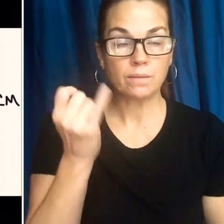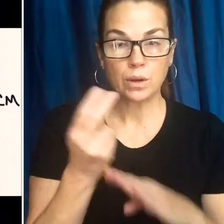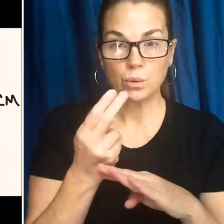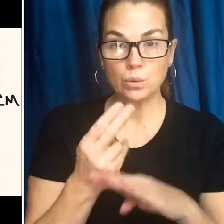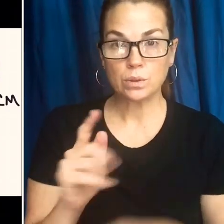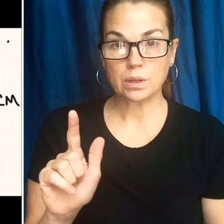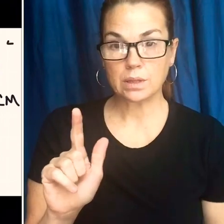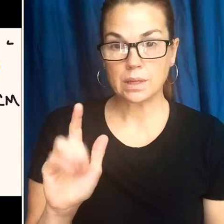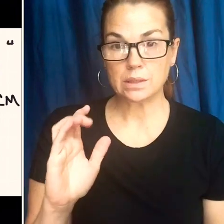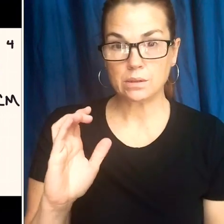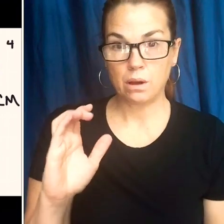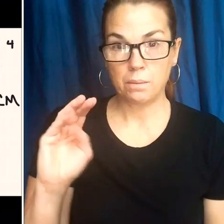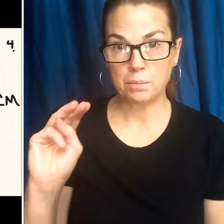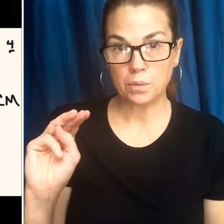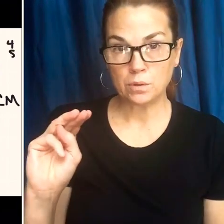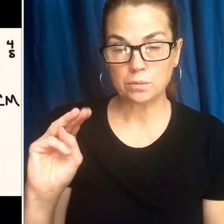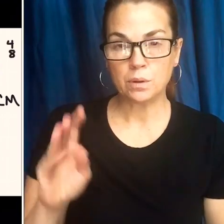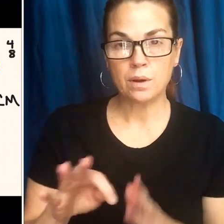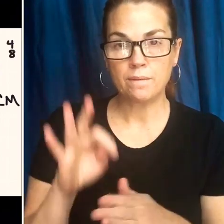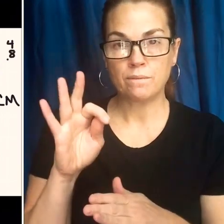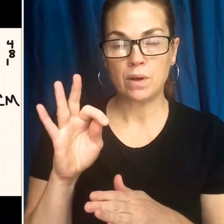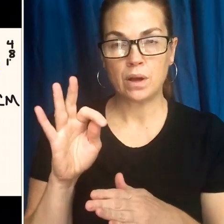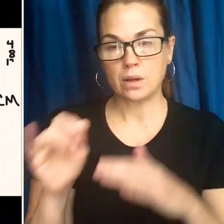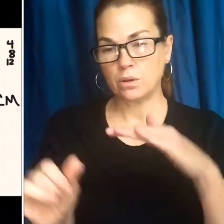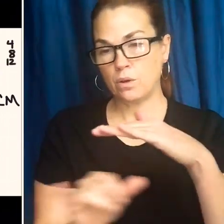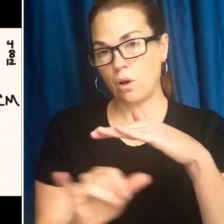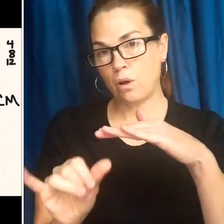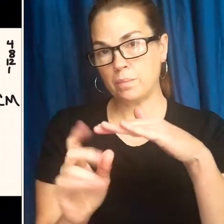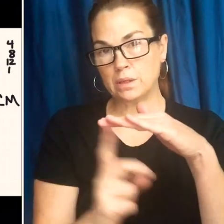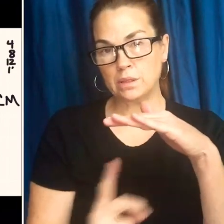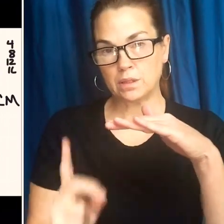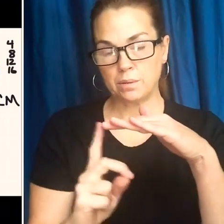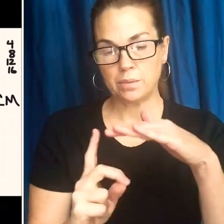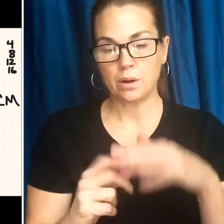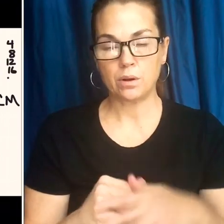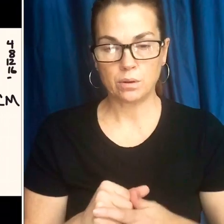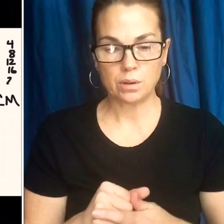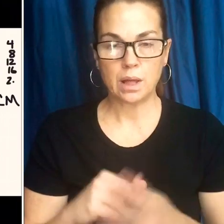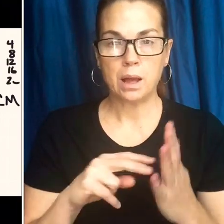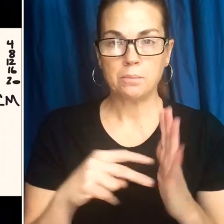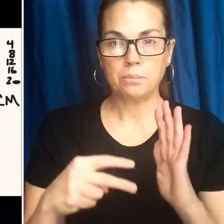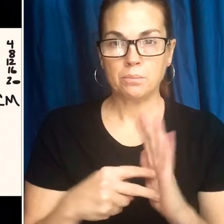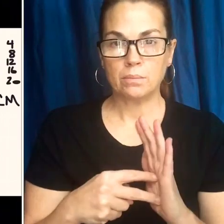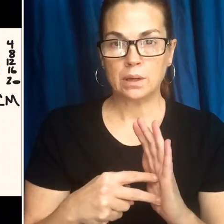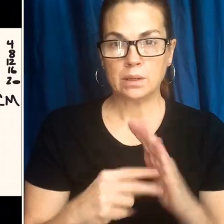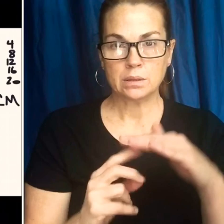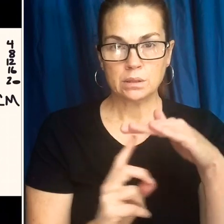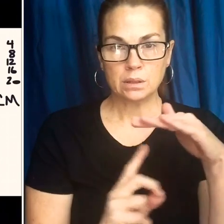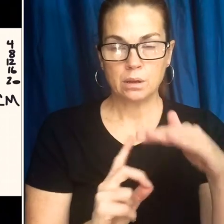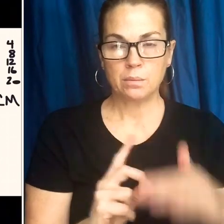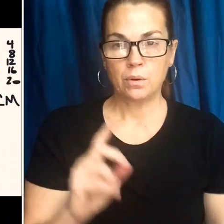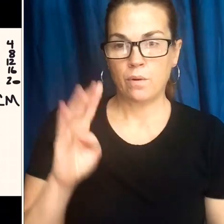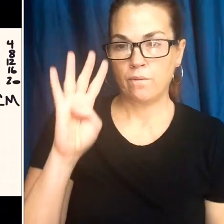denominator, 4, 8, 12, 16, 20, or